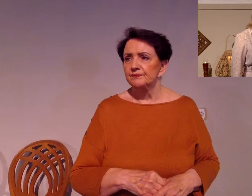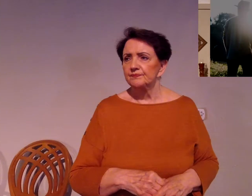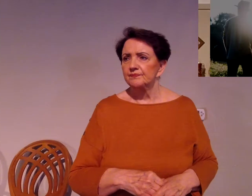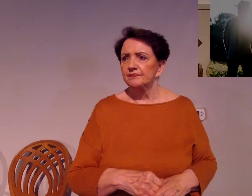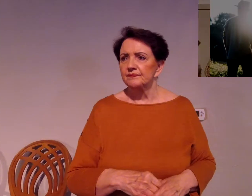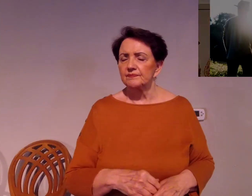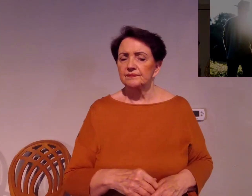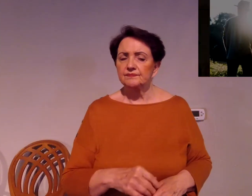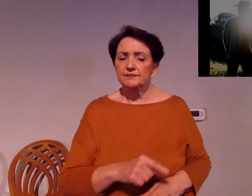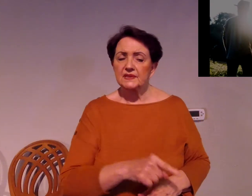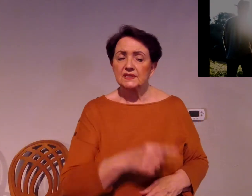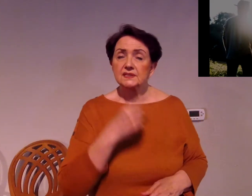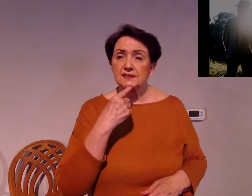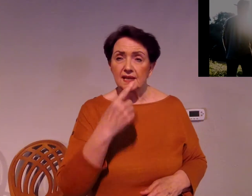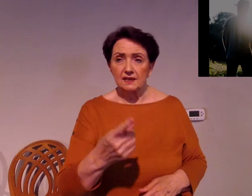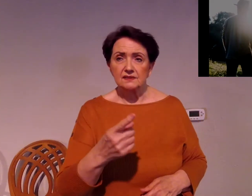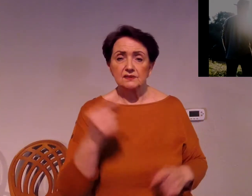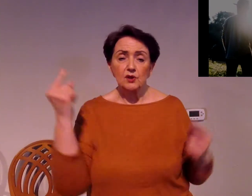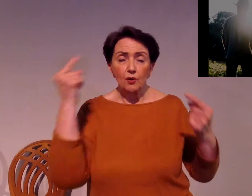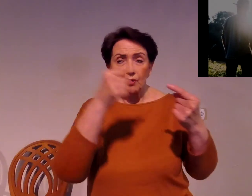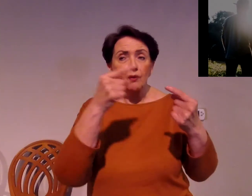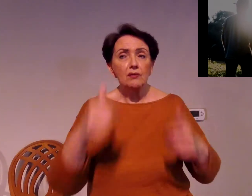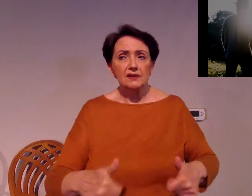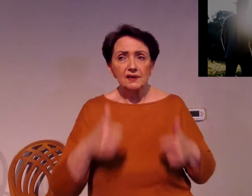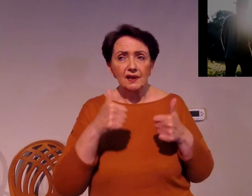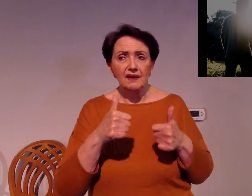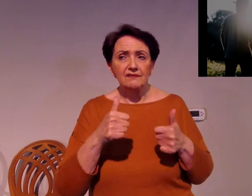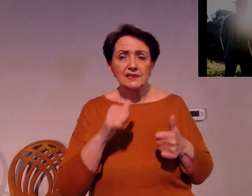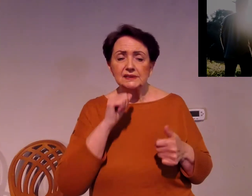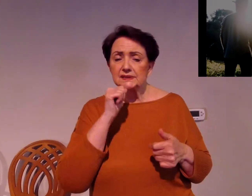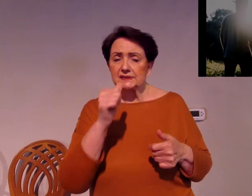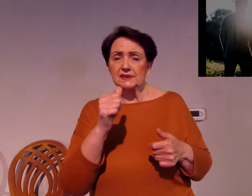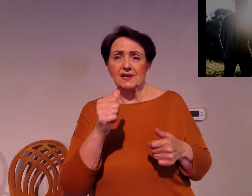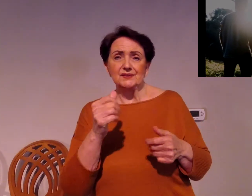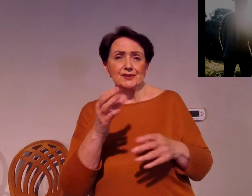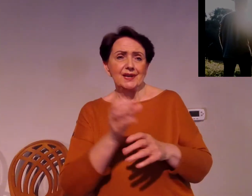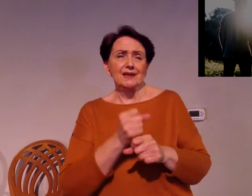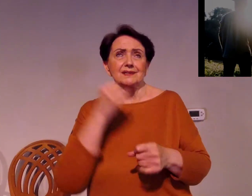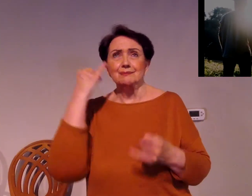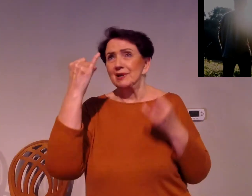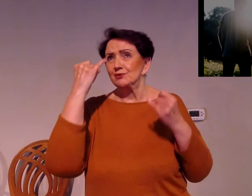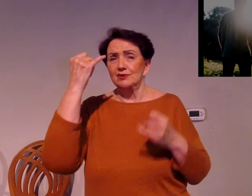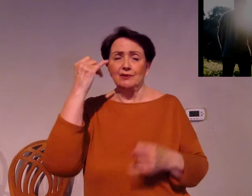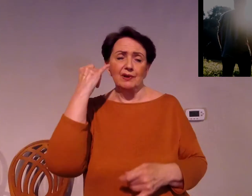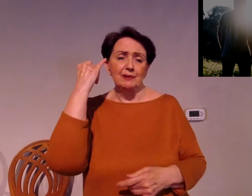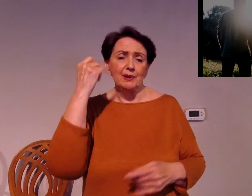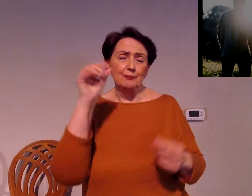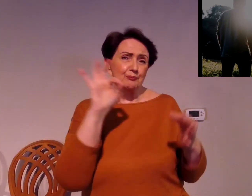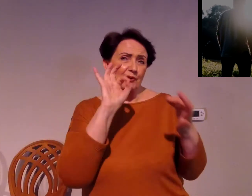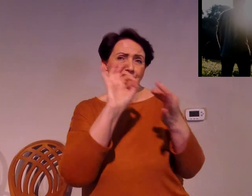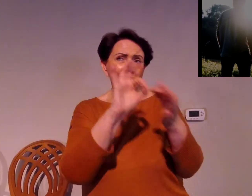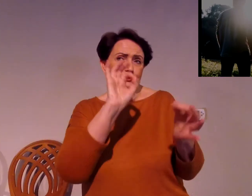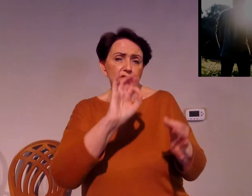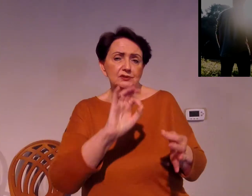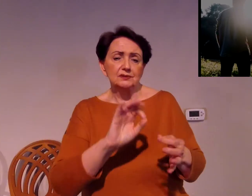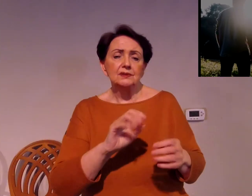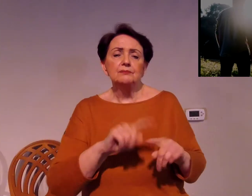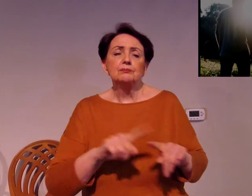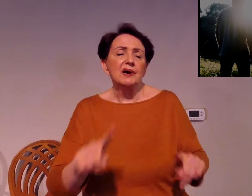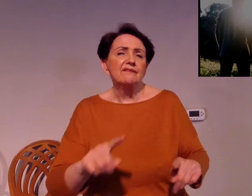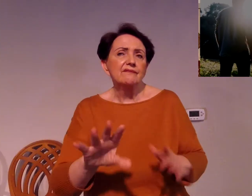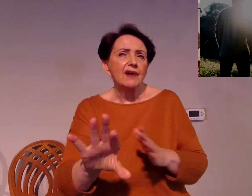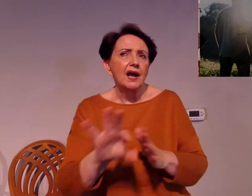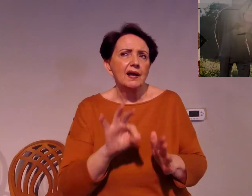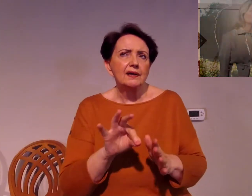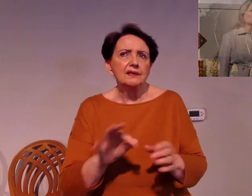He says that the goal in life is not to attain some imaginary ideal. It is to find and